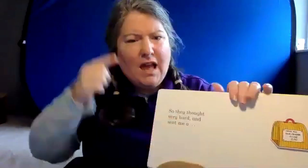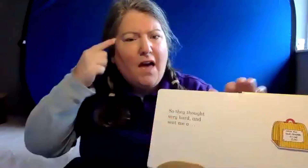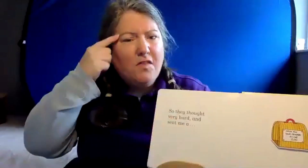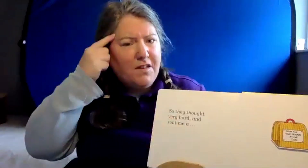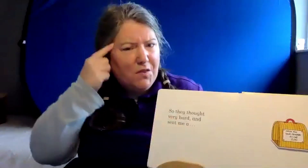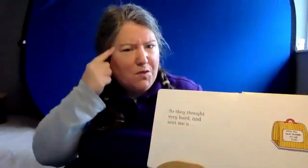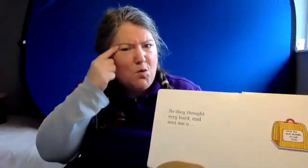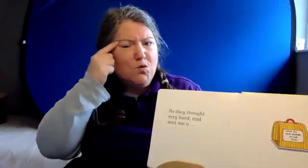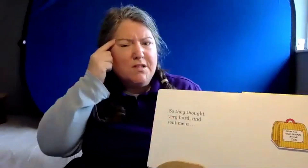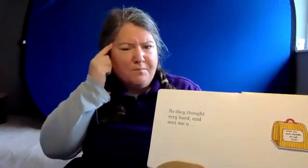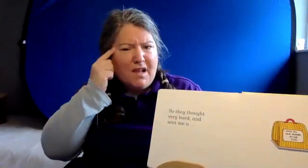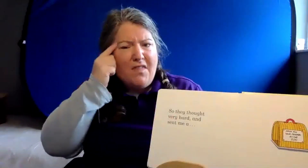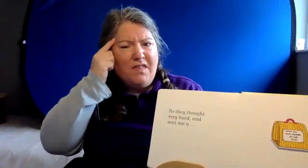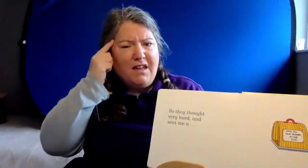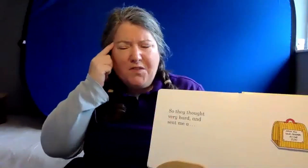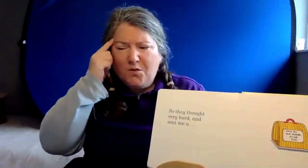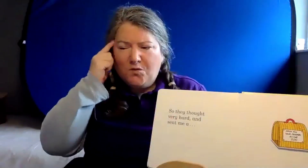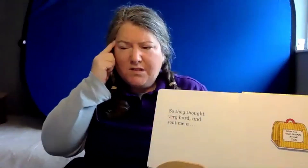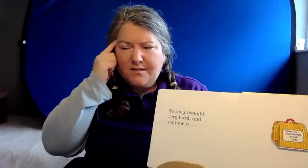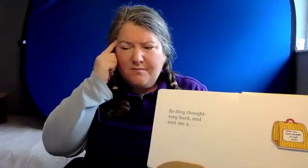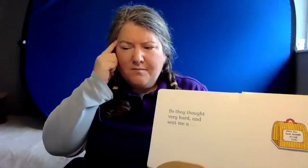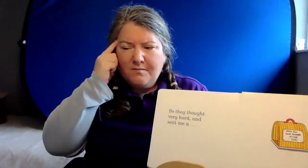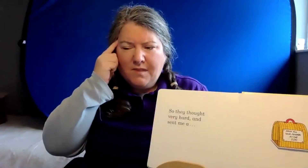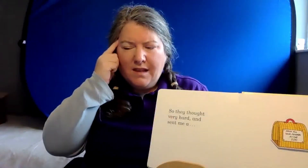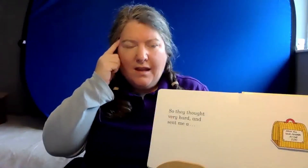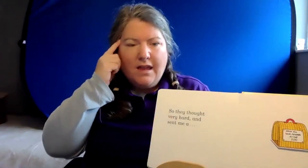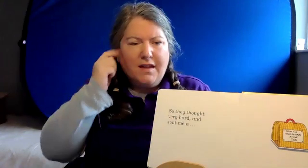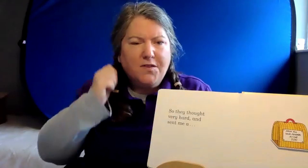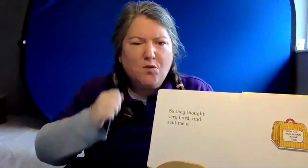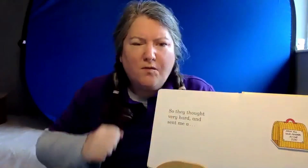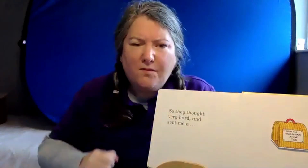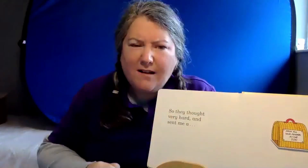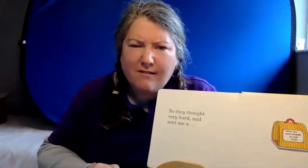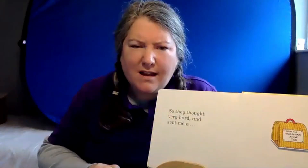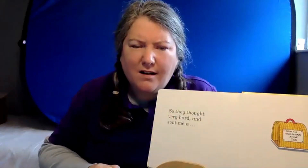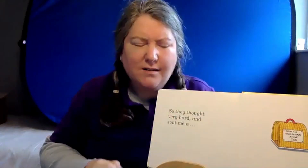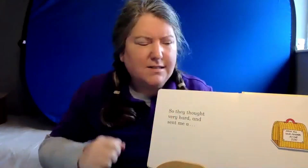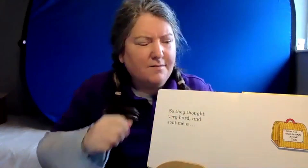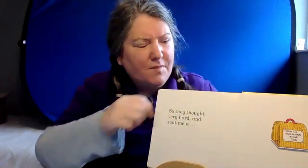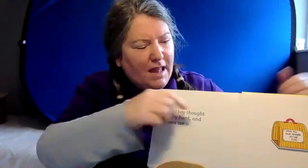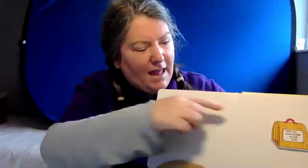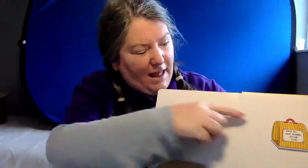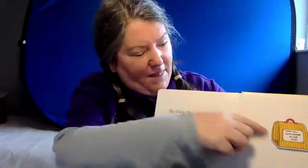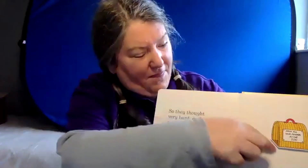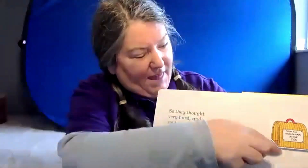And they thought and they thought. They thought very hard. And